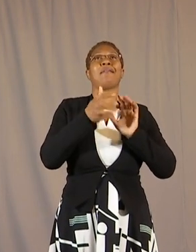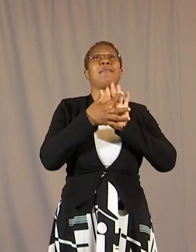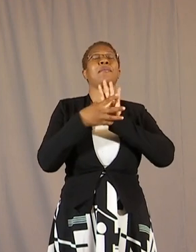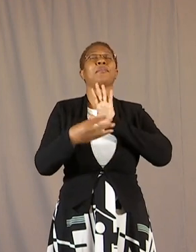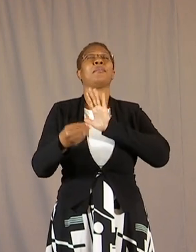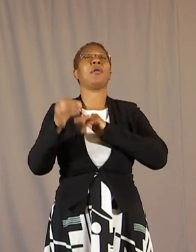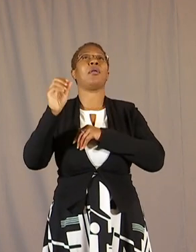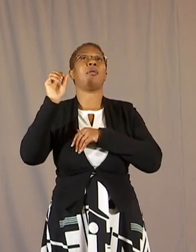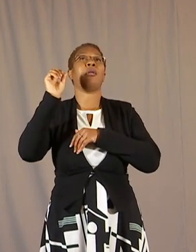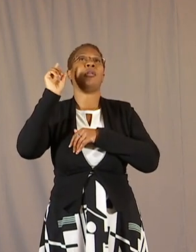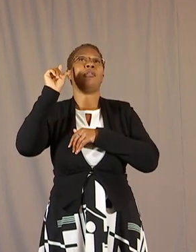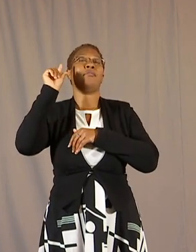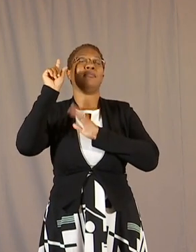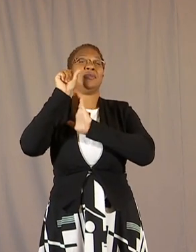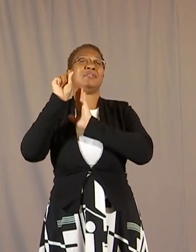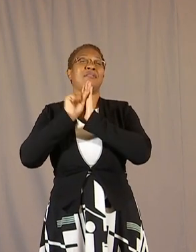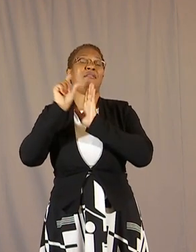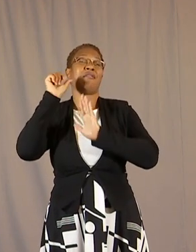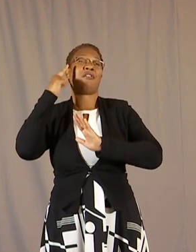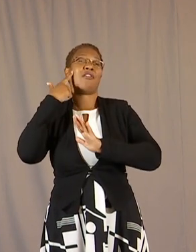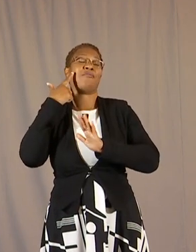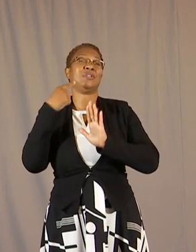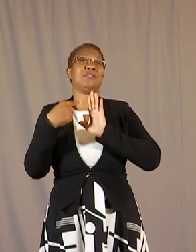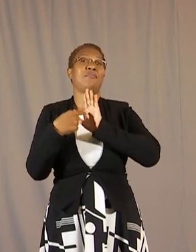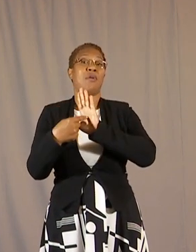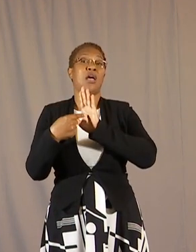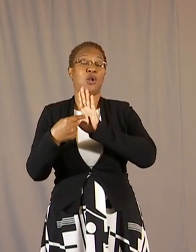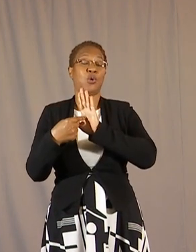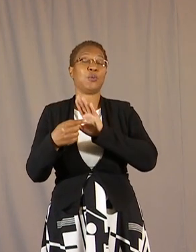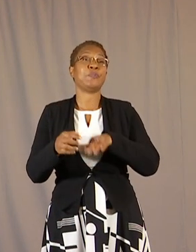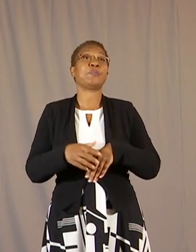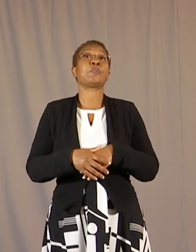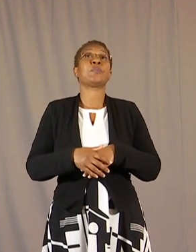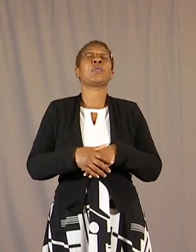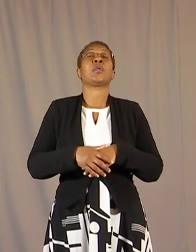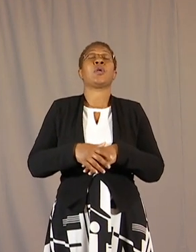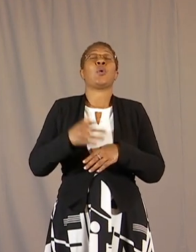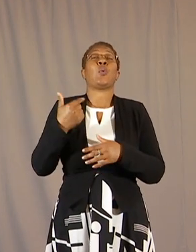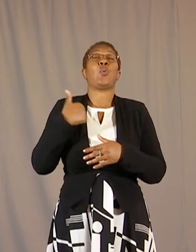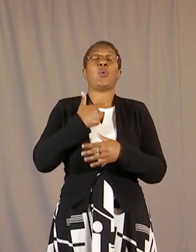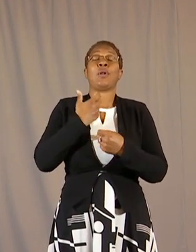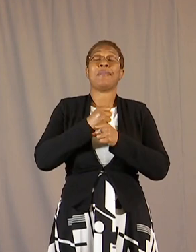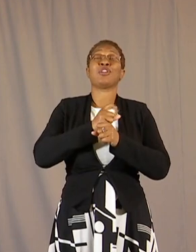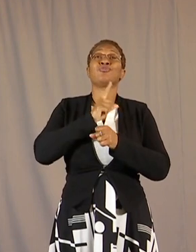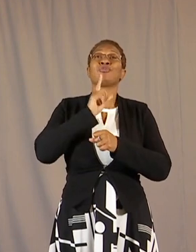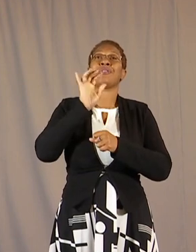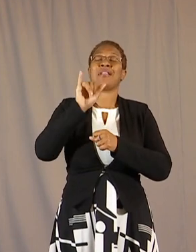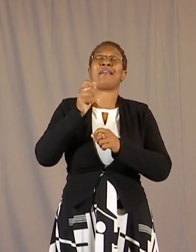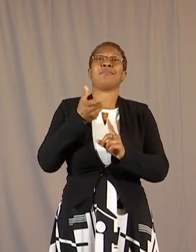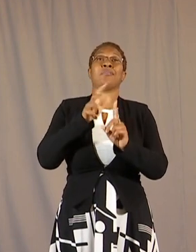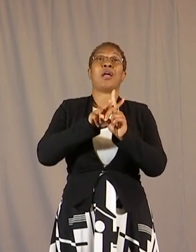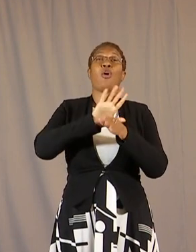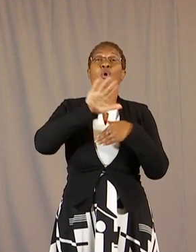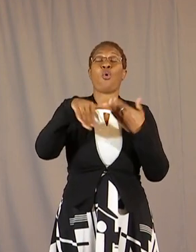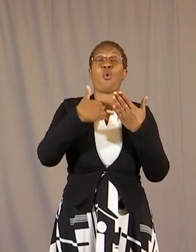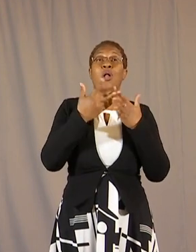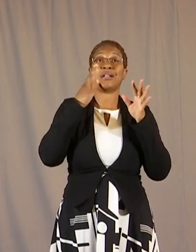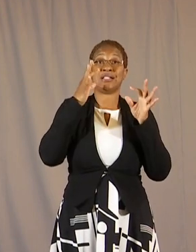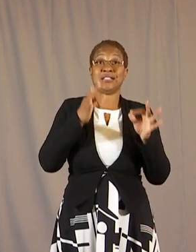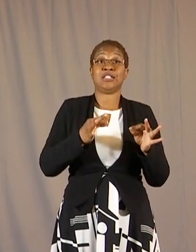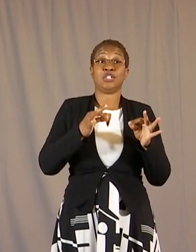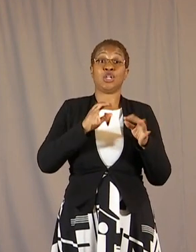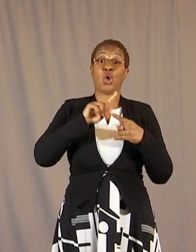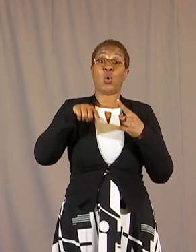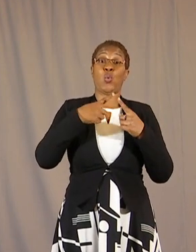will be something that can be modeled and used in all of our decisions. We need to, you know, make sure we're making informed